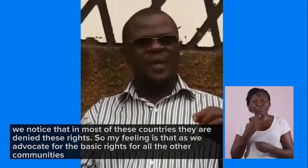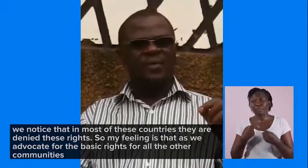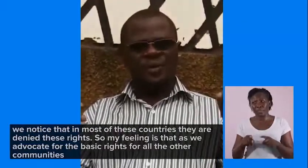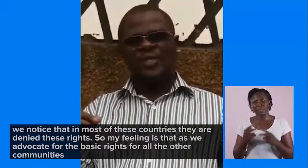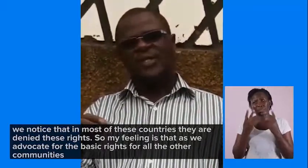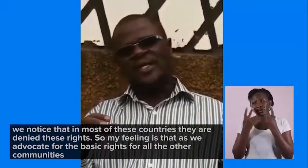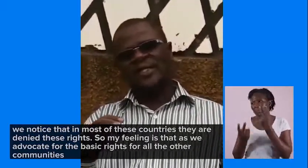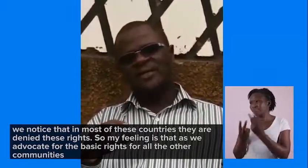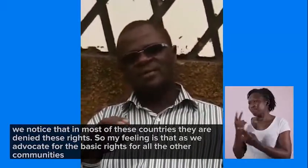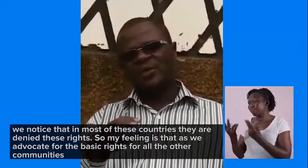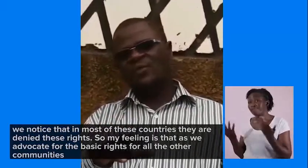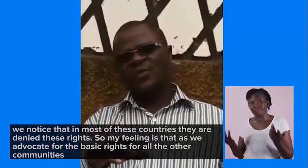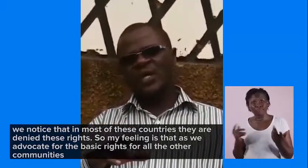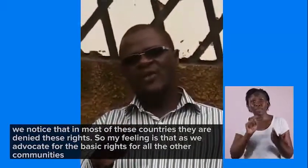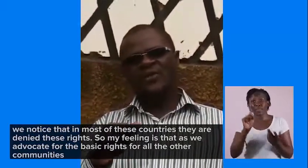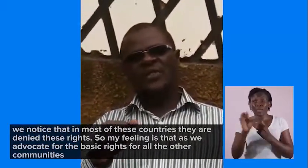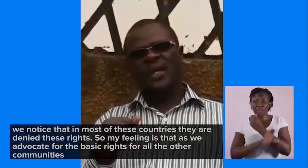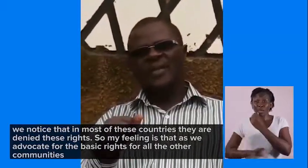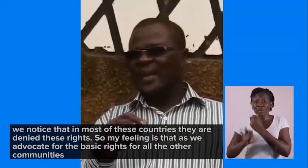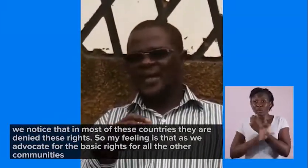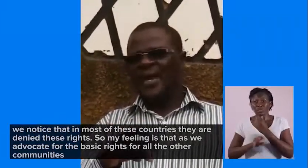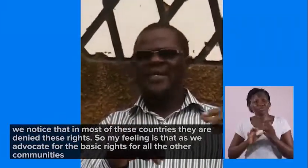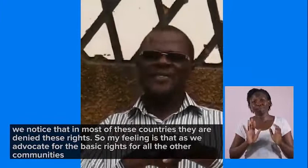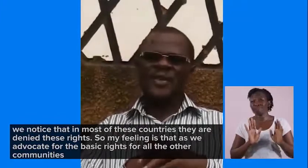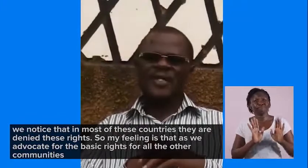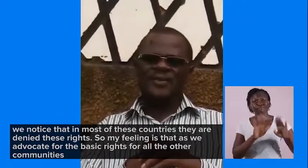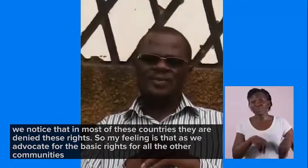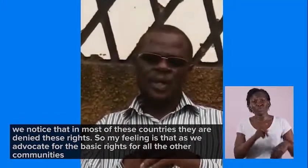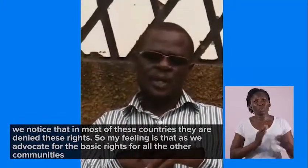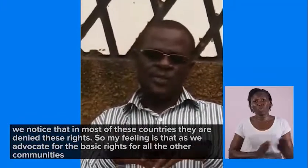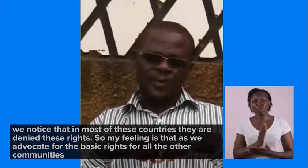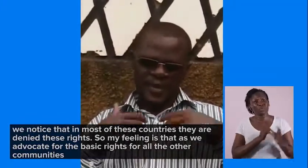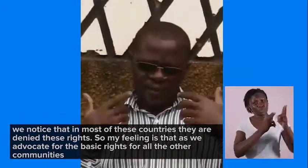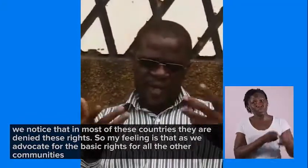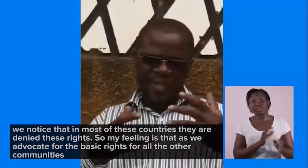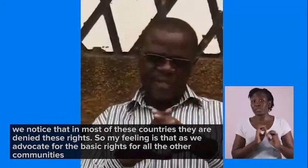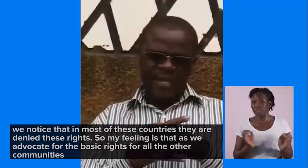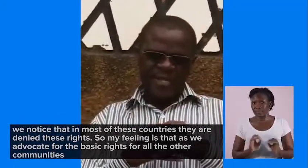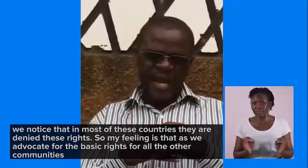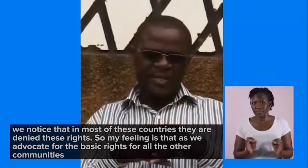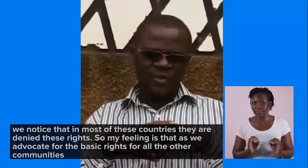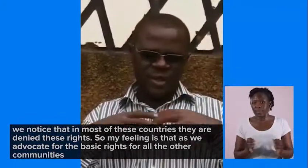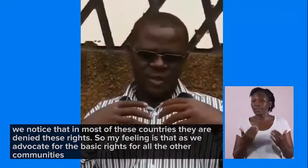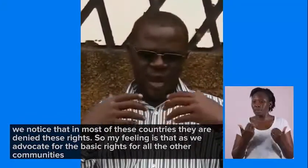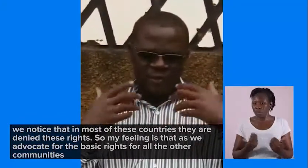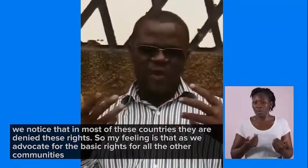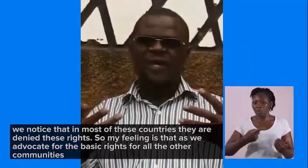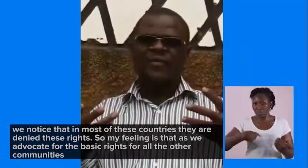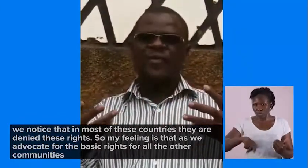we notice that in most of these countries, they are denied this right. So my feeling is that as we advocate for